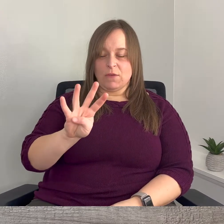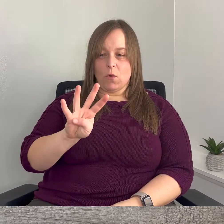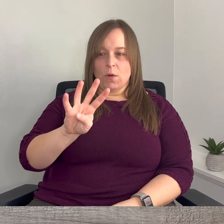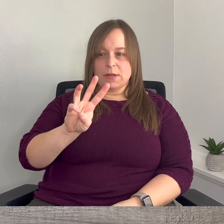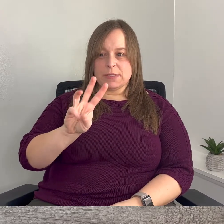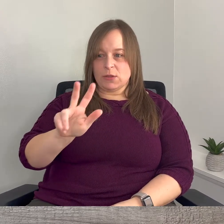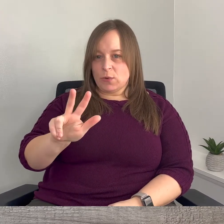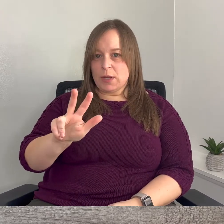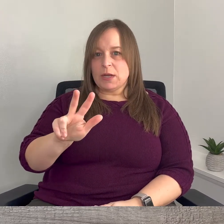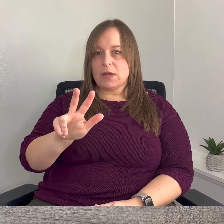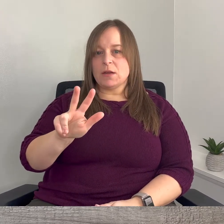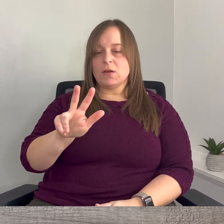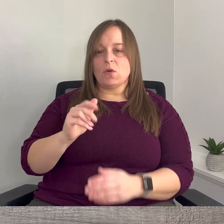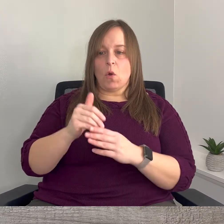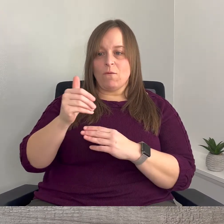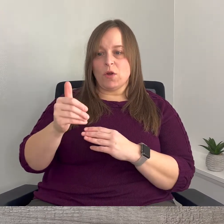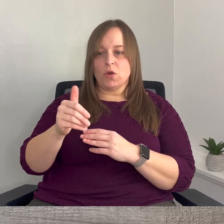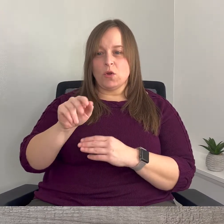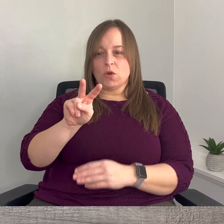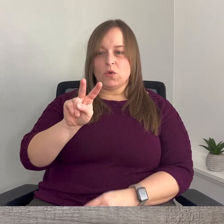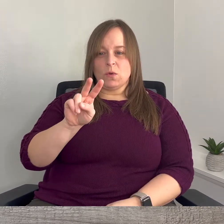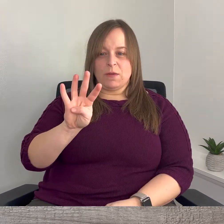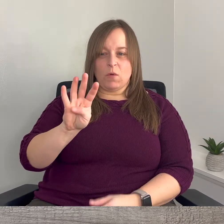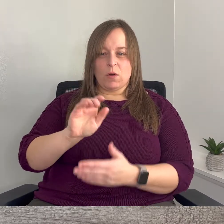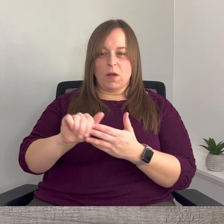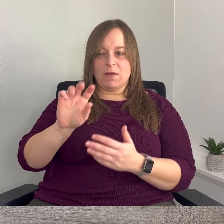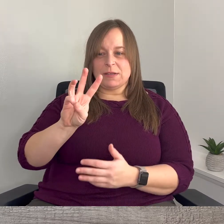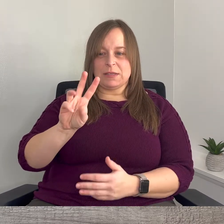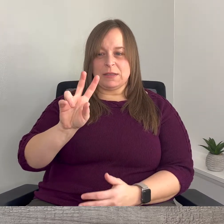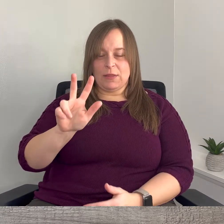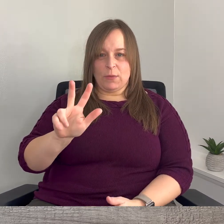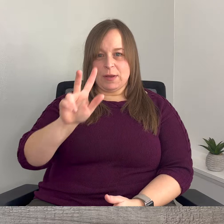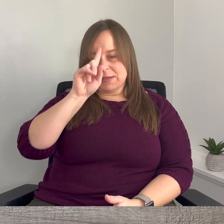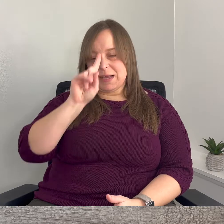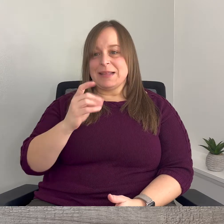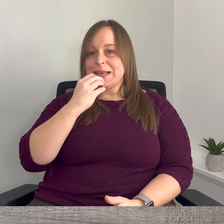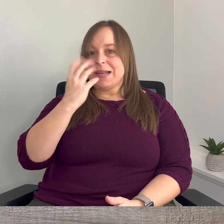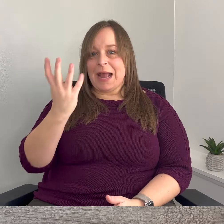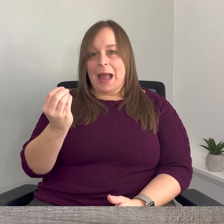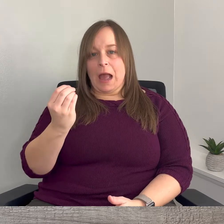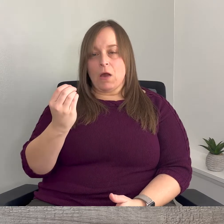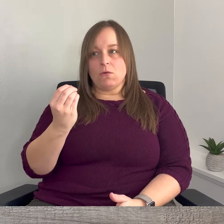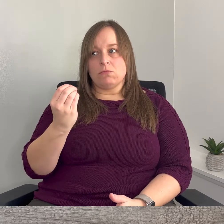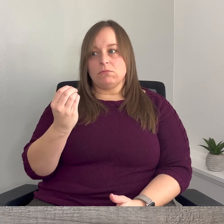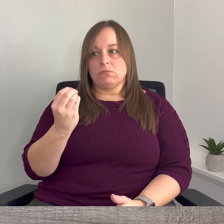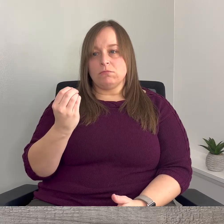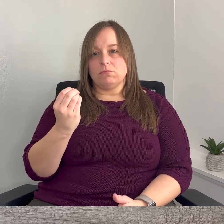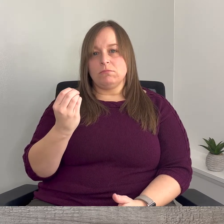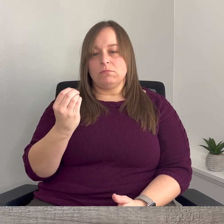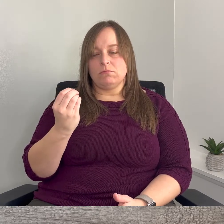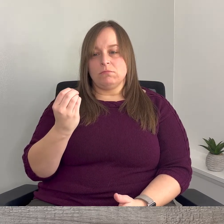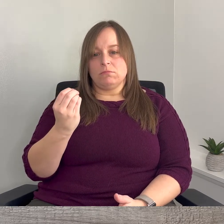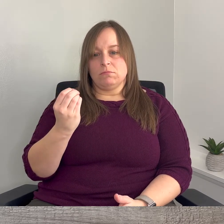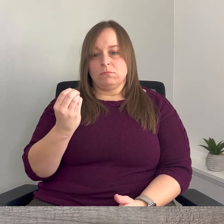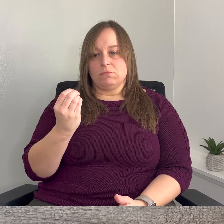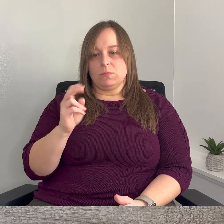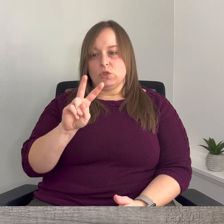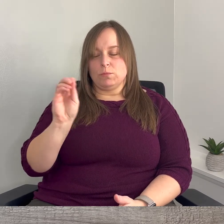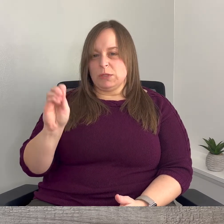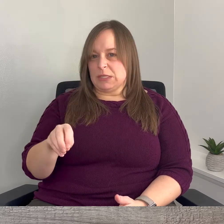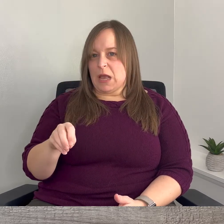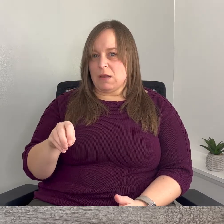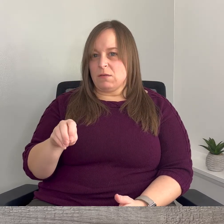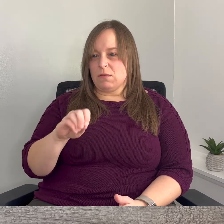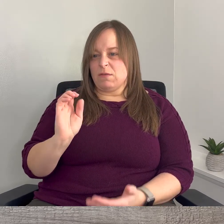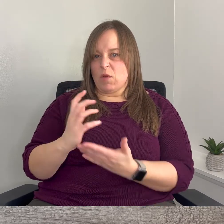spent $274.63, so we were over $24.63. Eating out equals to be what we spent